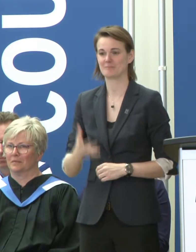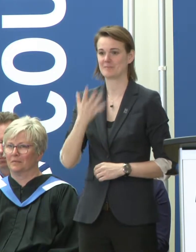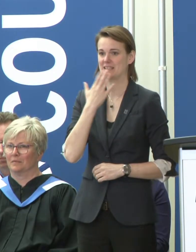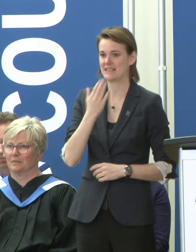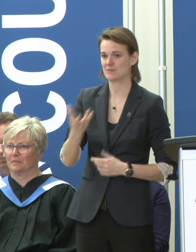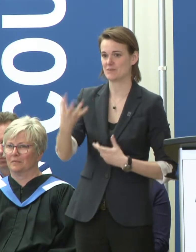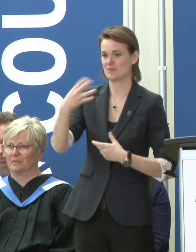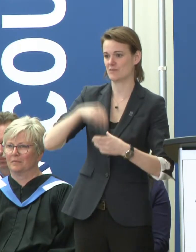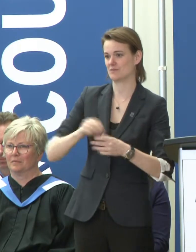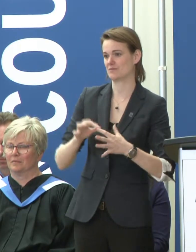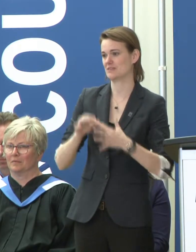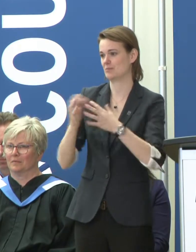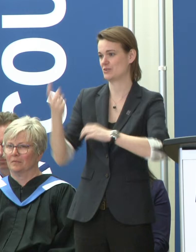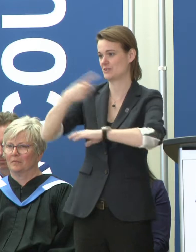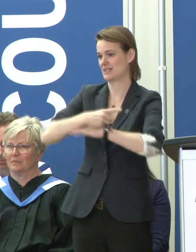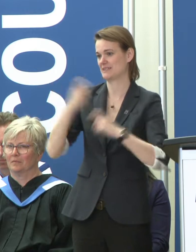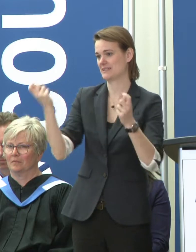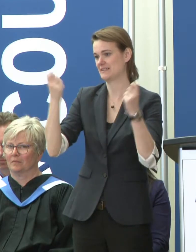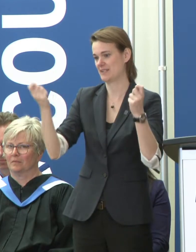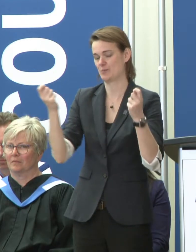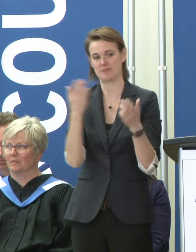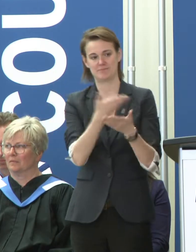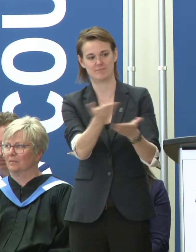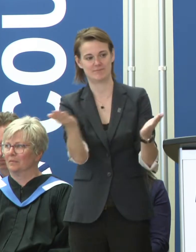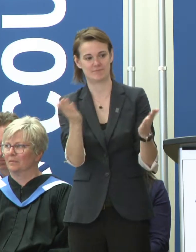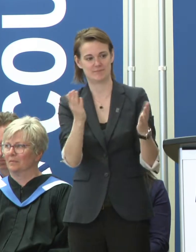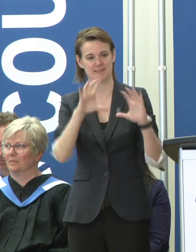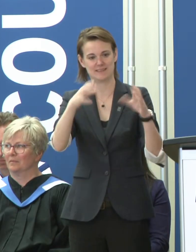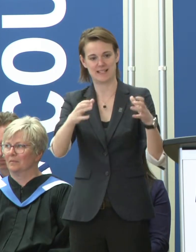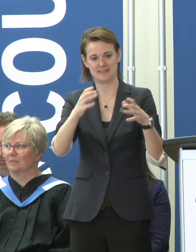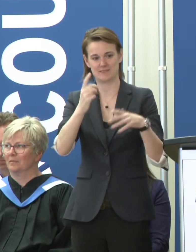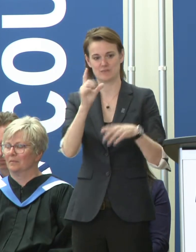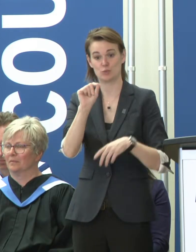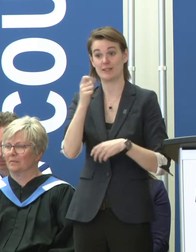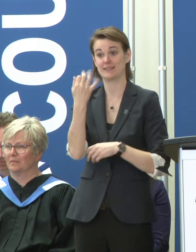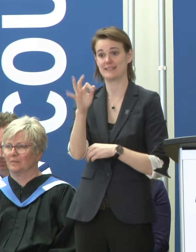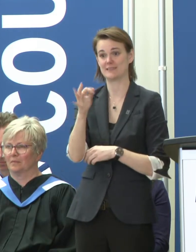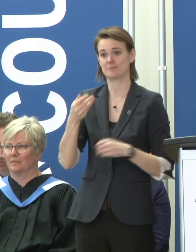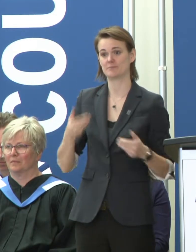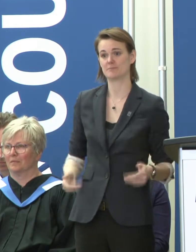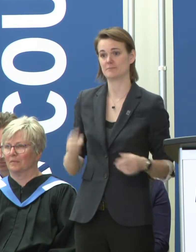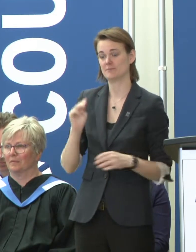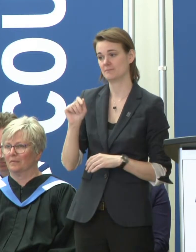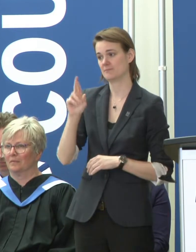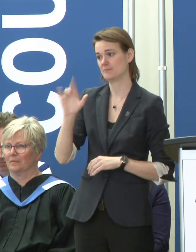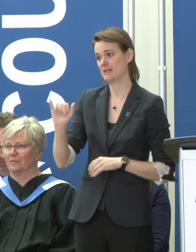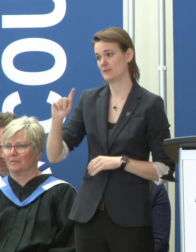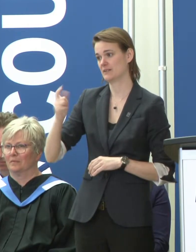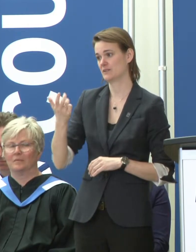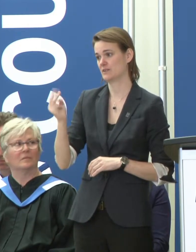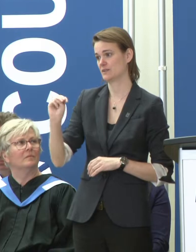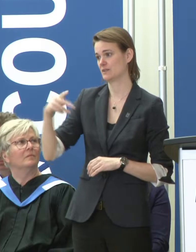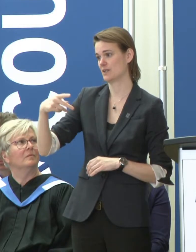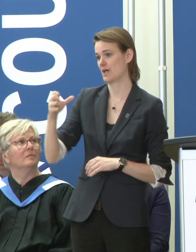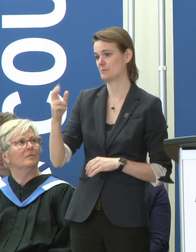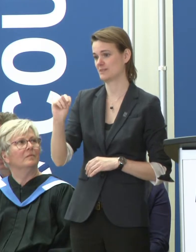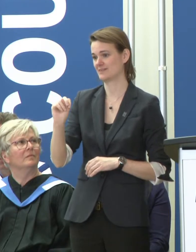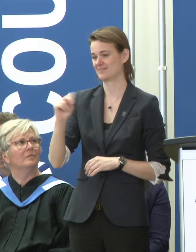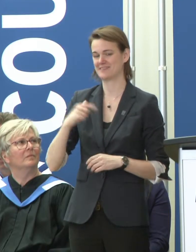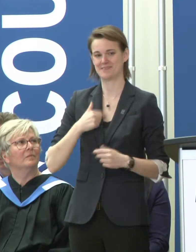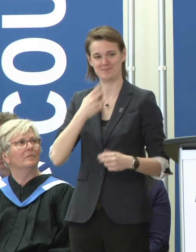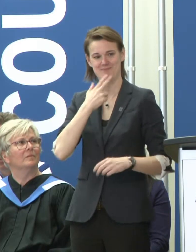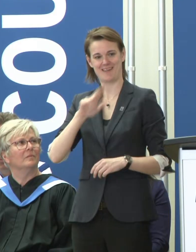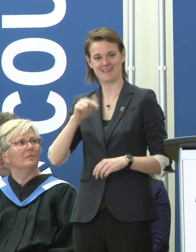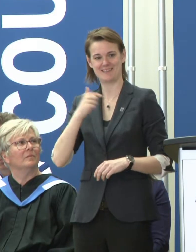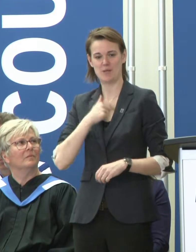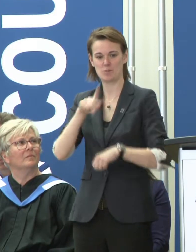special day as we celebrate the class of 2019. My name is Mary Thompson, and I'm fortunate enough to be the principal here at